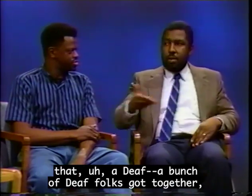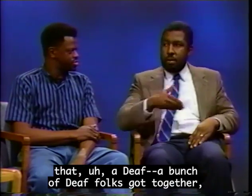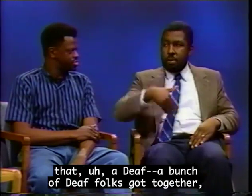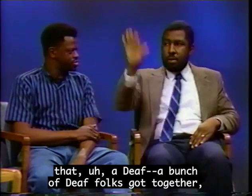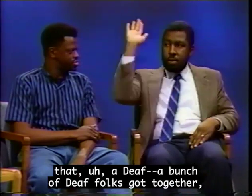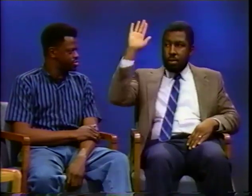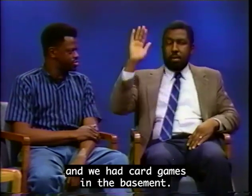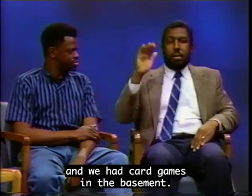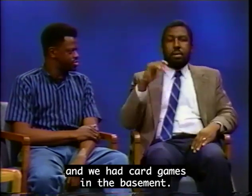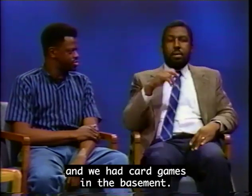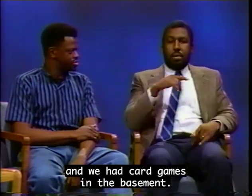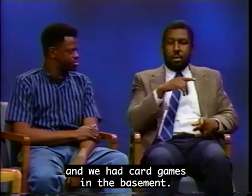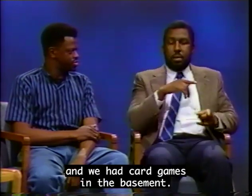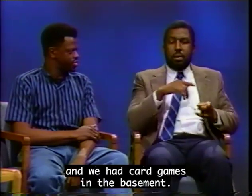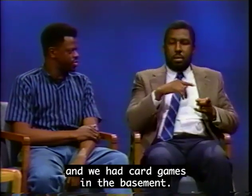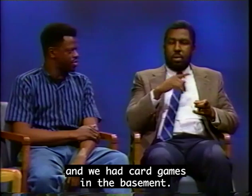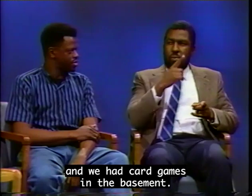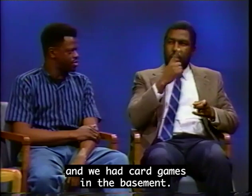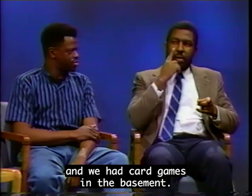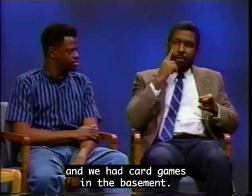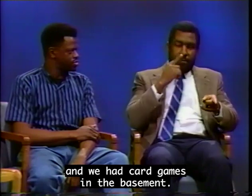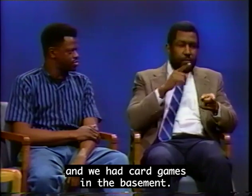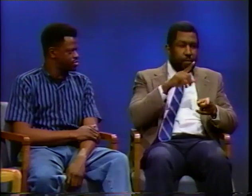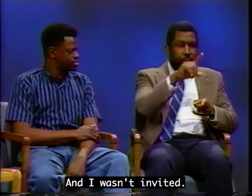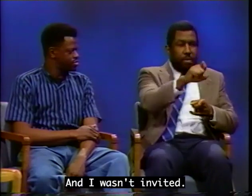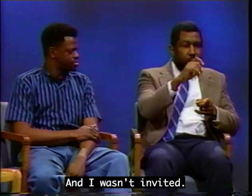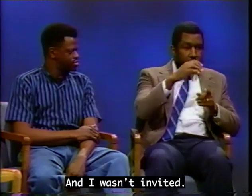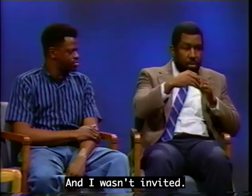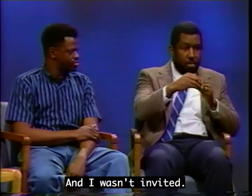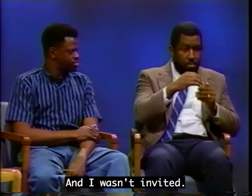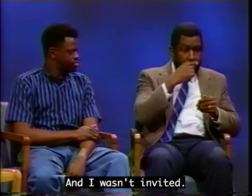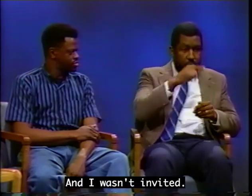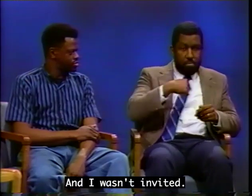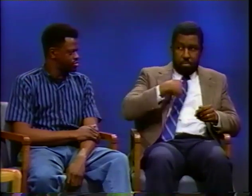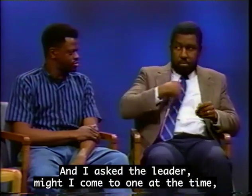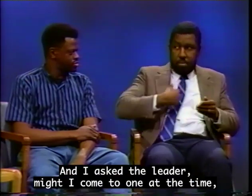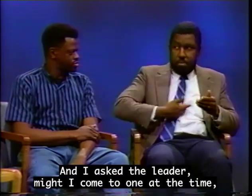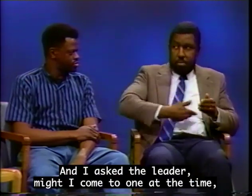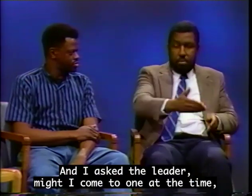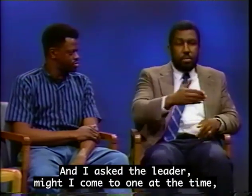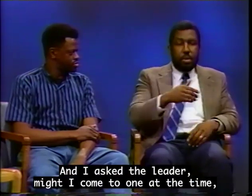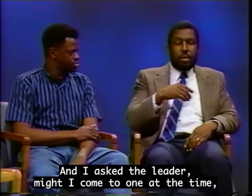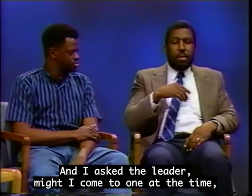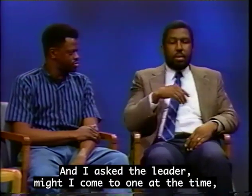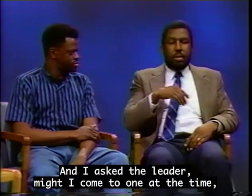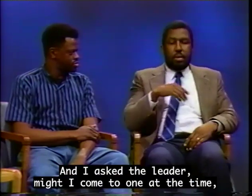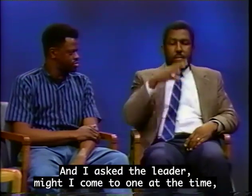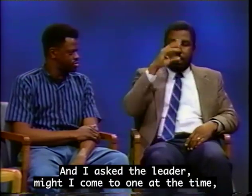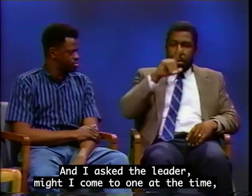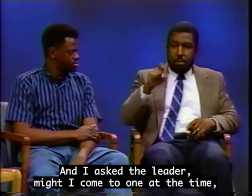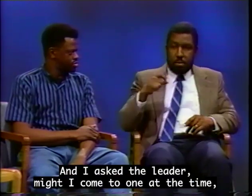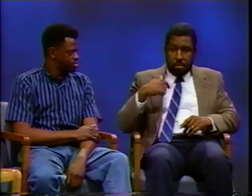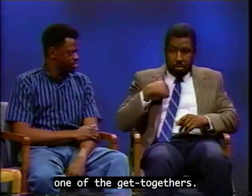a bunch of deaf folks got together, and we had card games in the basement. And I wasn't invited. And I asked the leader, might I come to